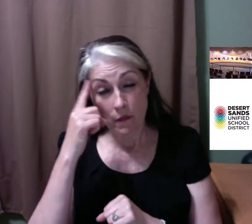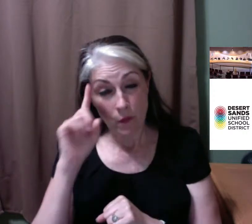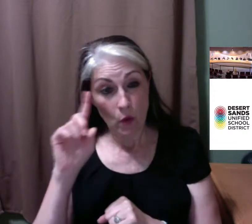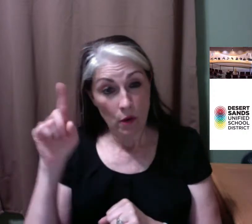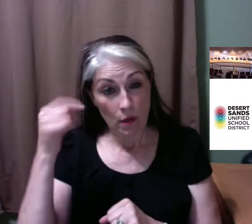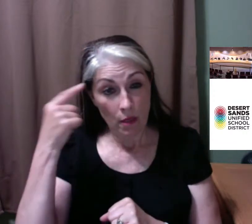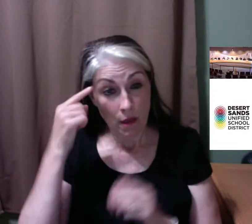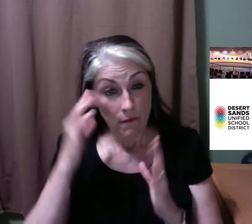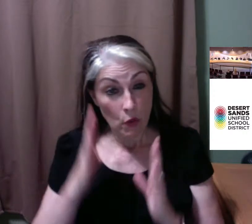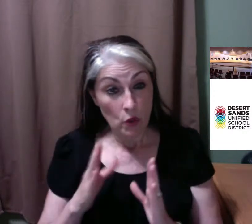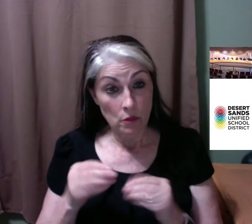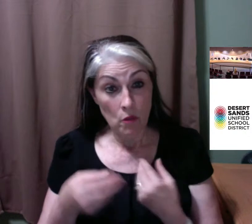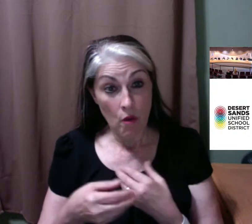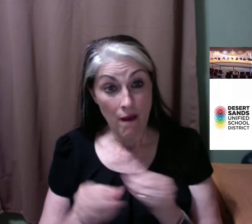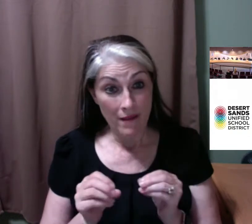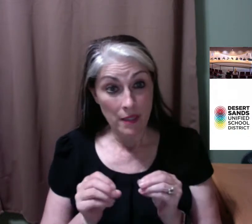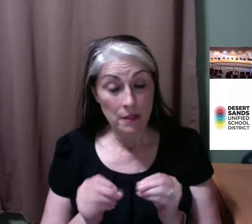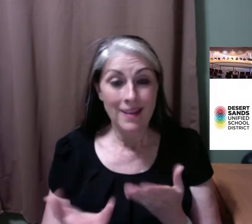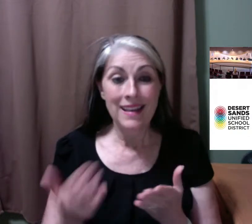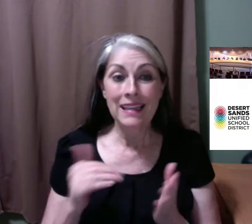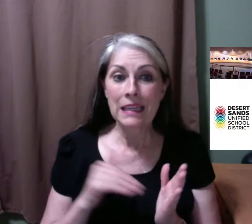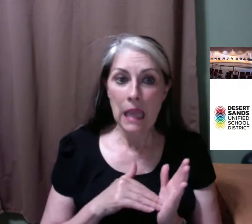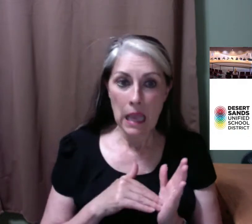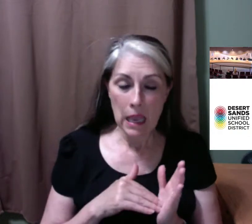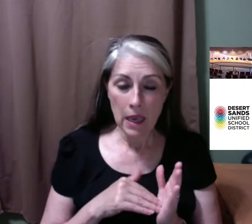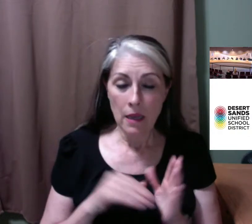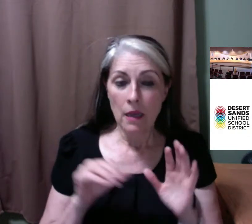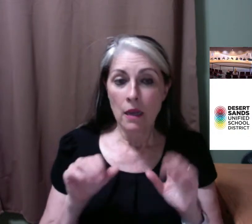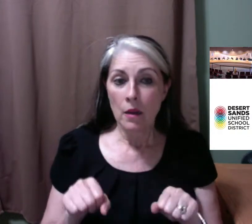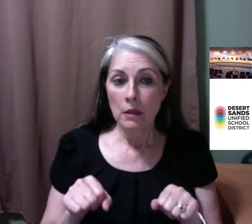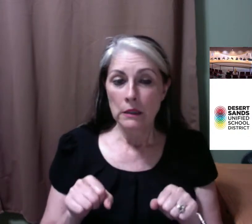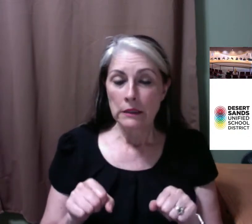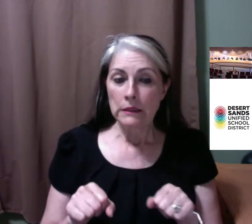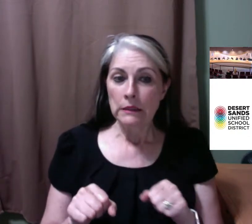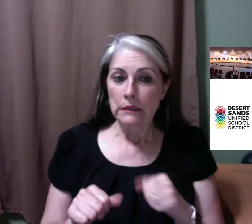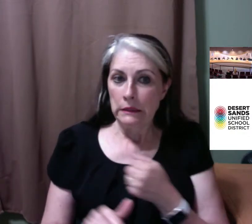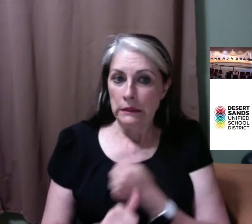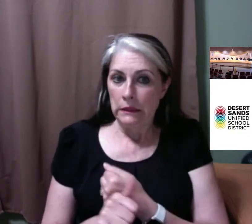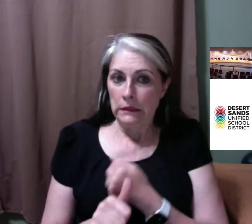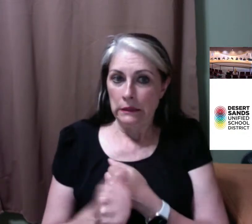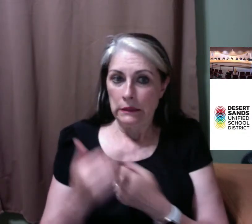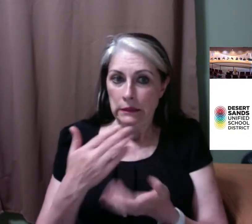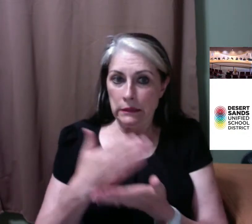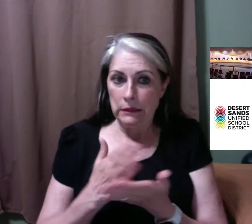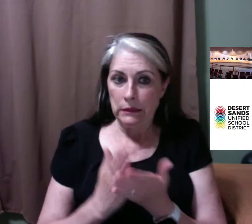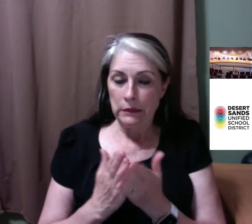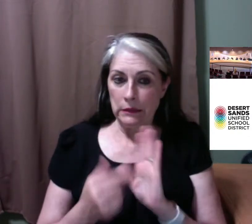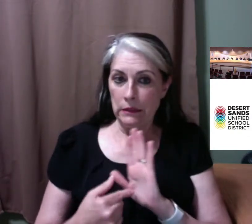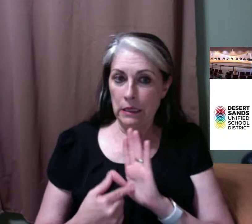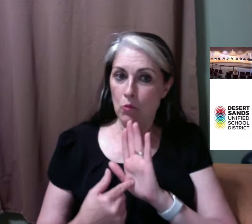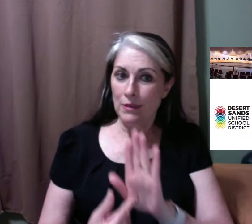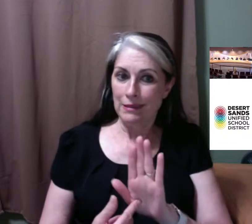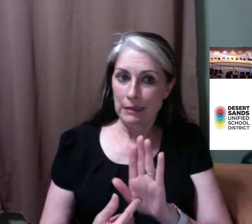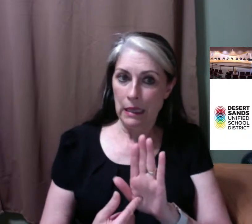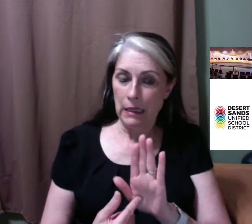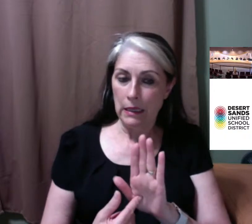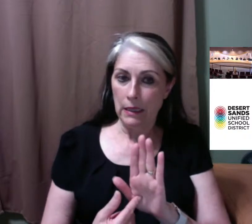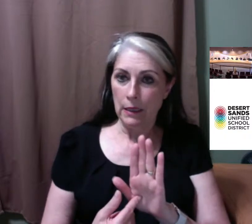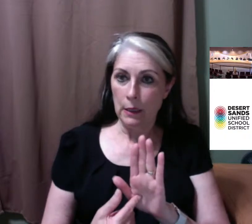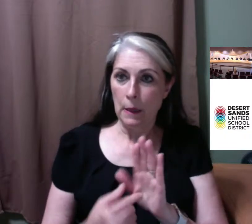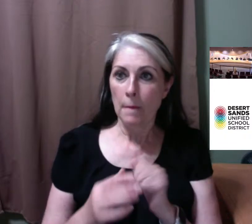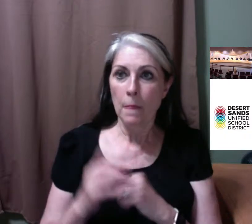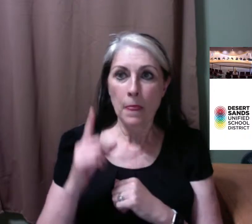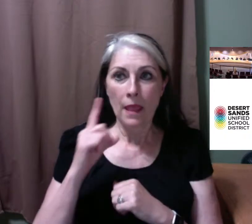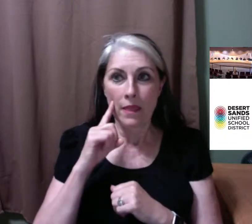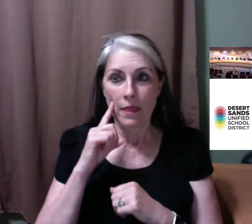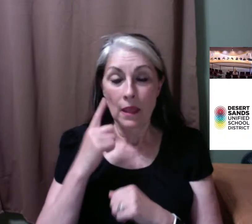office. So again, I think this is probably the riskiest budget that I'm presenting to you. I think